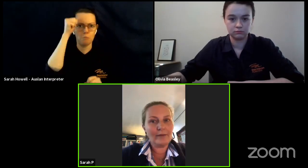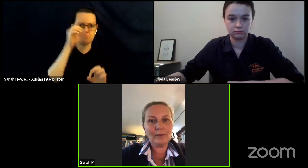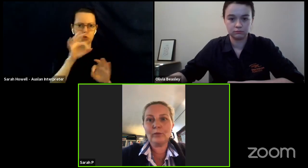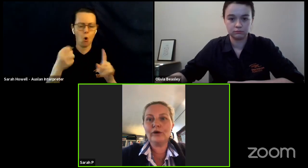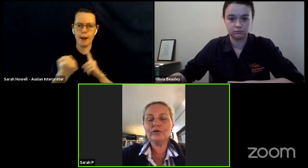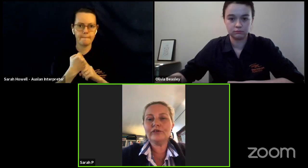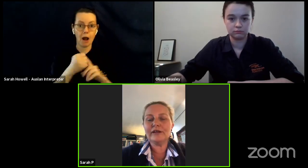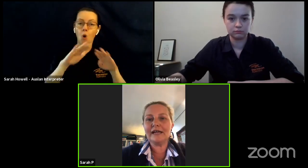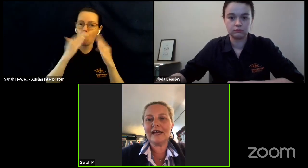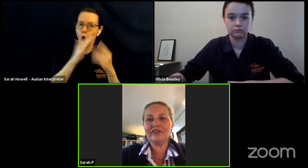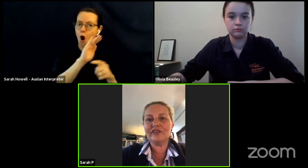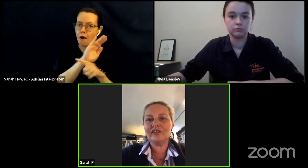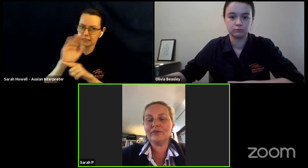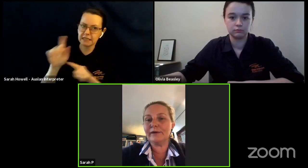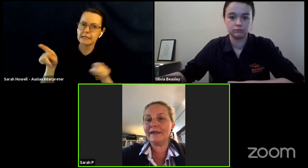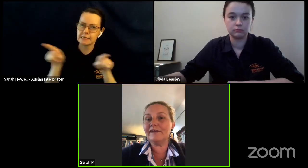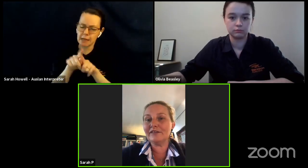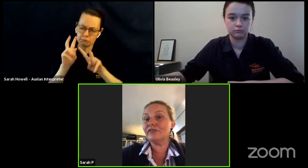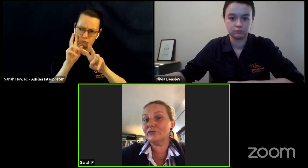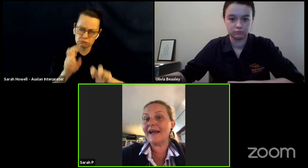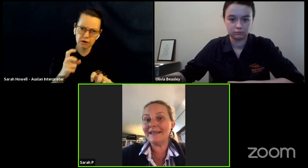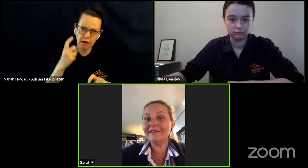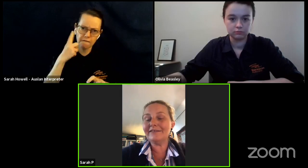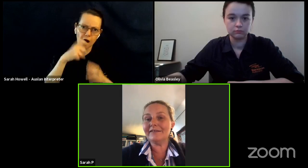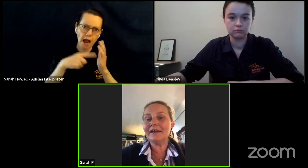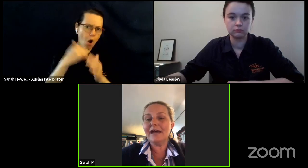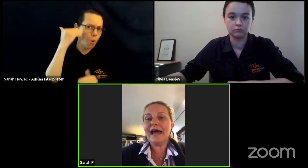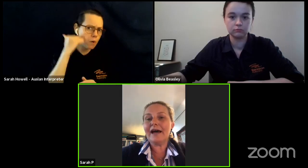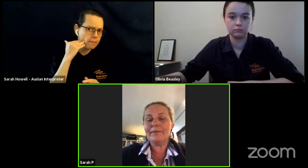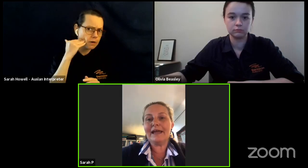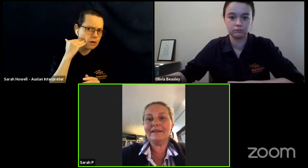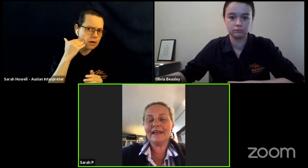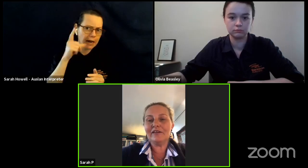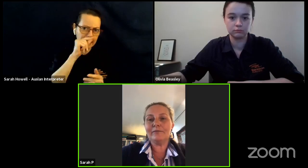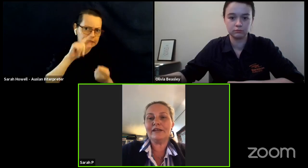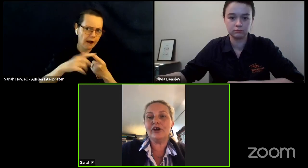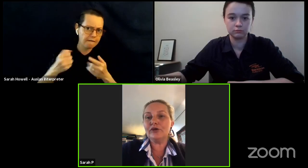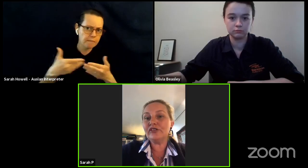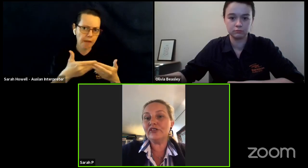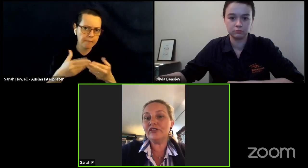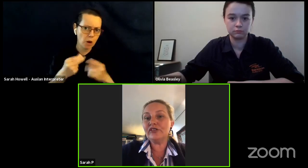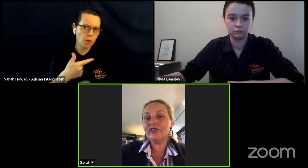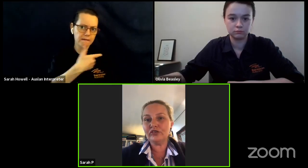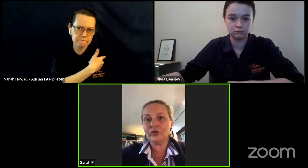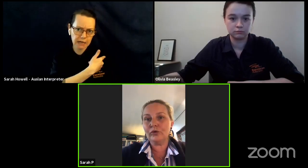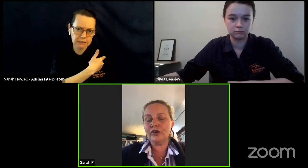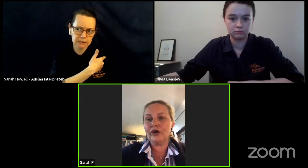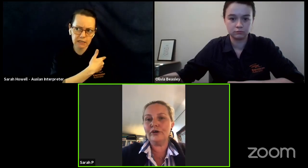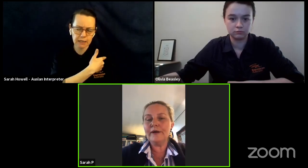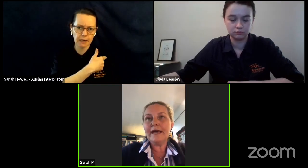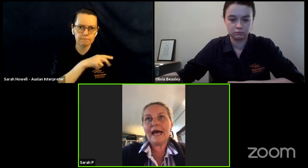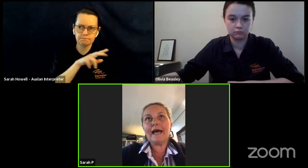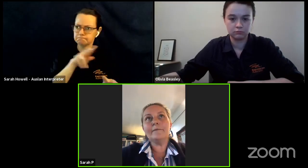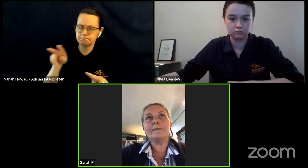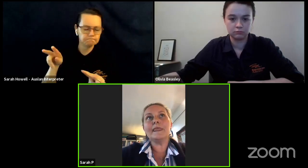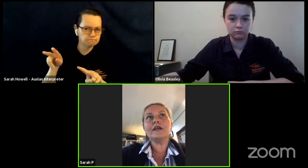all around the world in regards to this when this is raised, and there have been no signals or